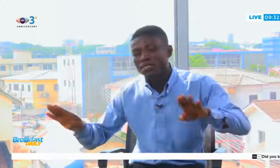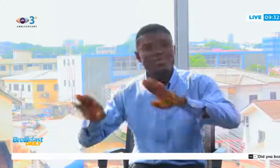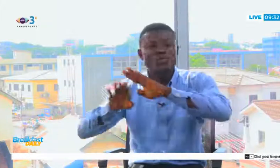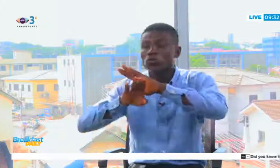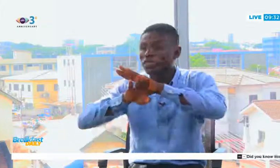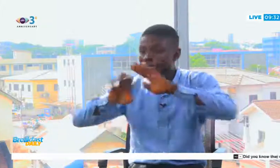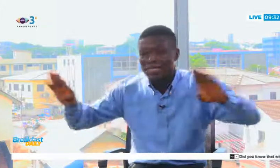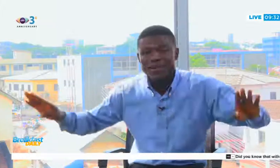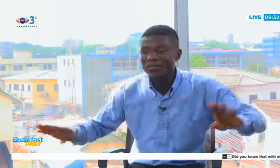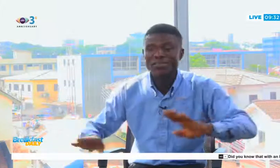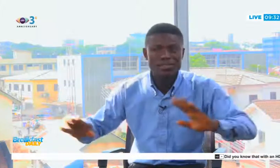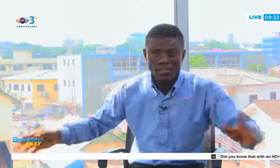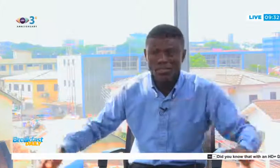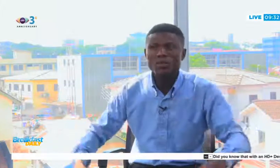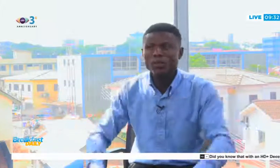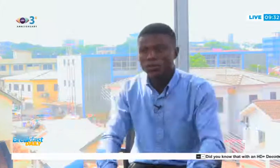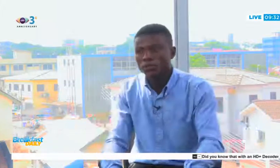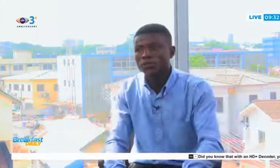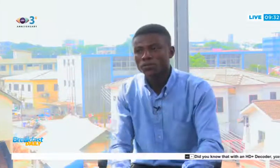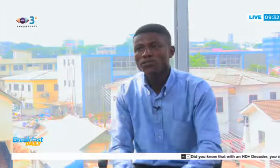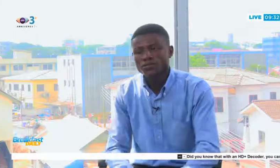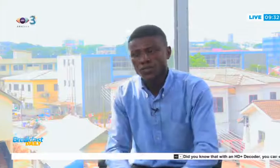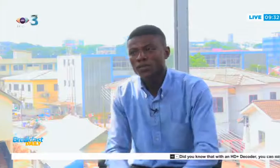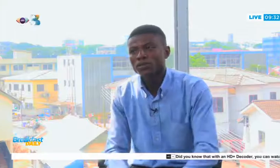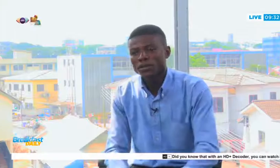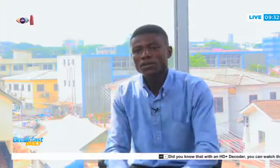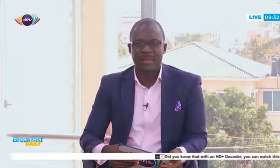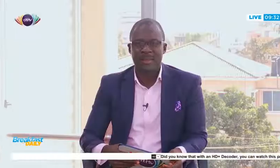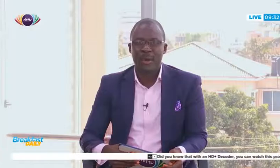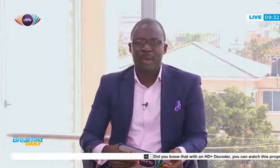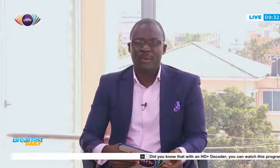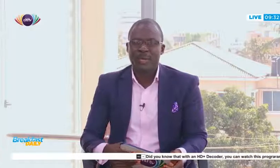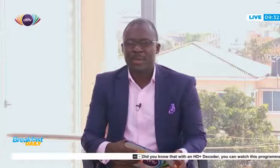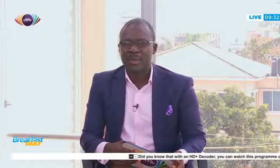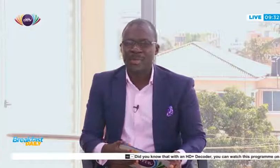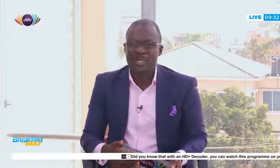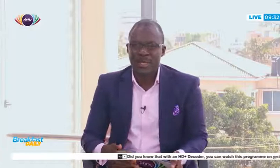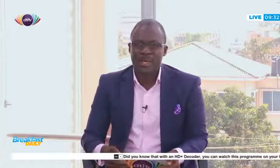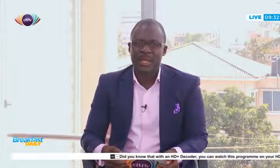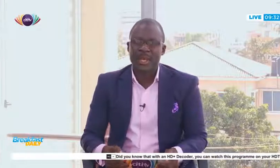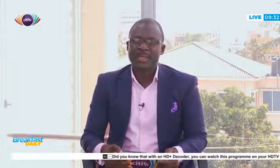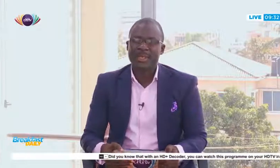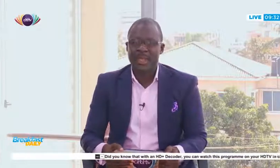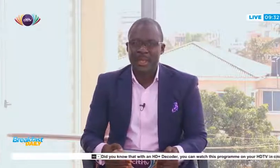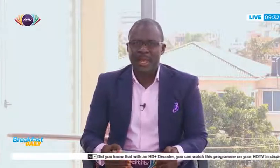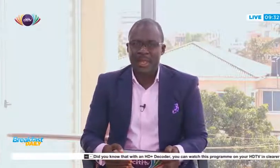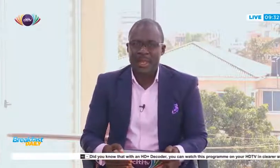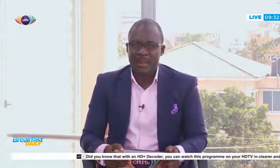well. inclusion in everything Yeah. we do. Thank you, Atta Nyamekye. Yeah. Thank you. We've been speaking with Atta Nyamekye, a sign language